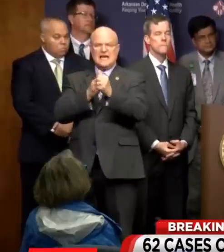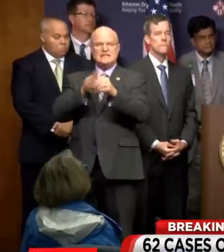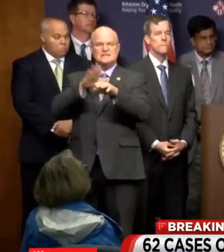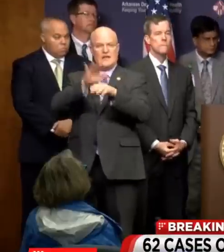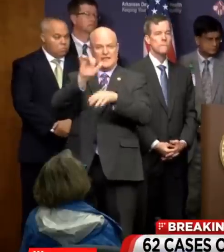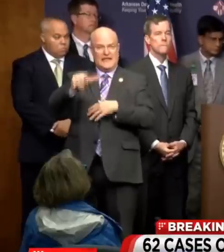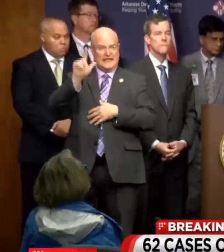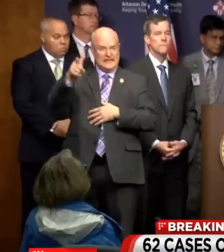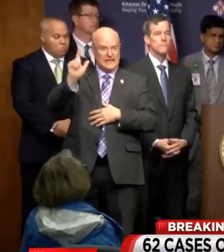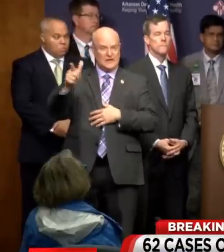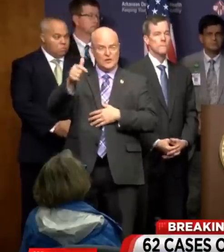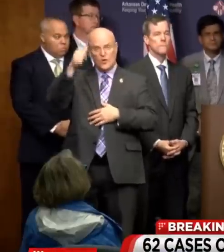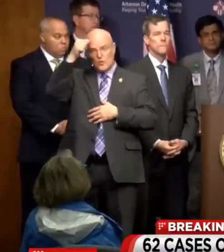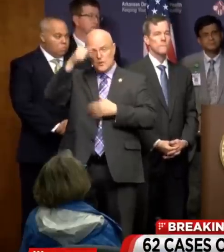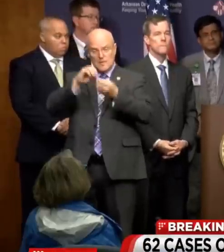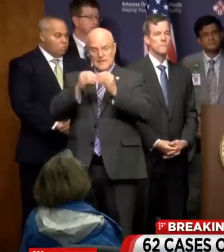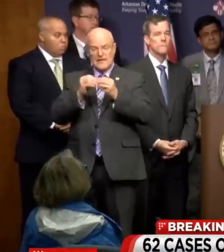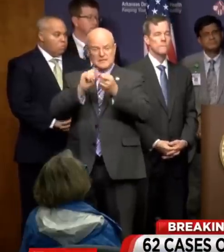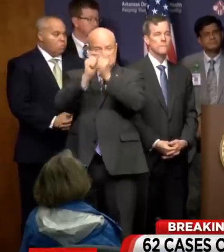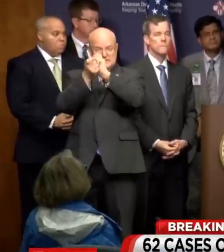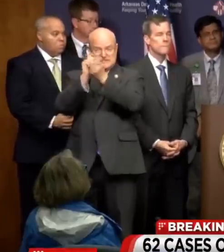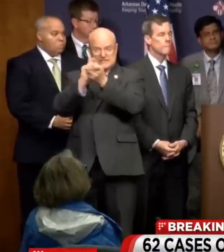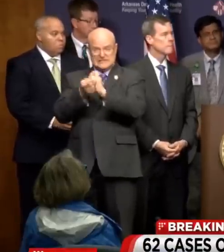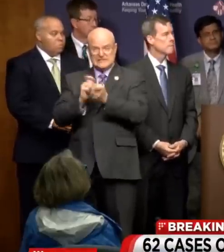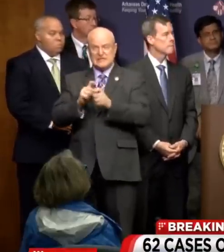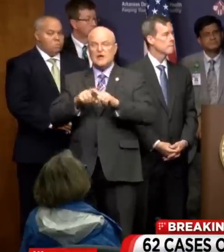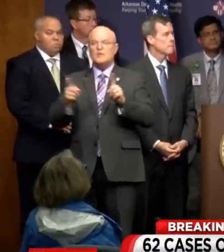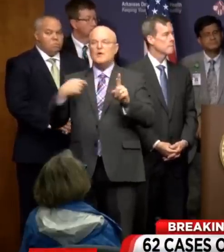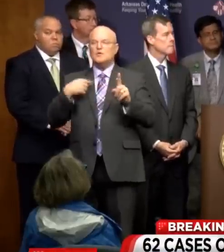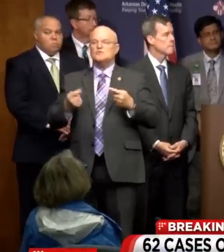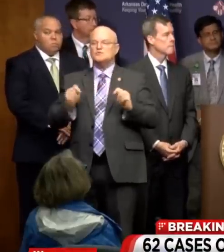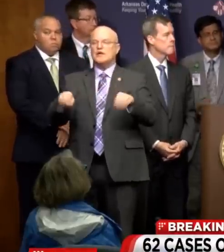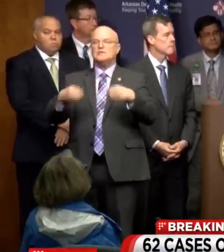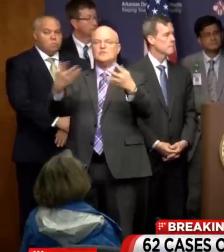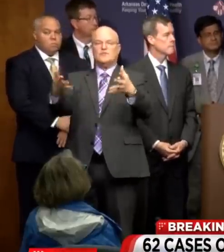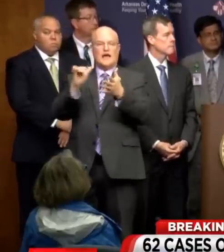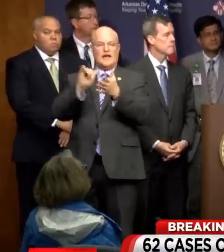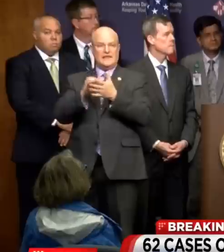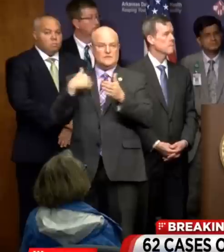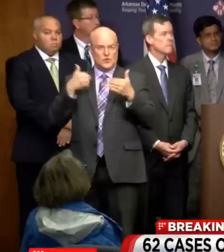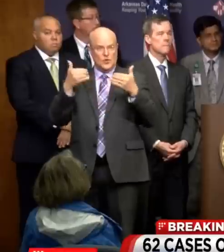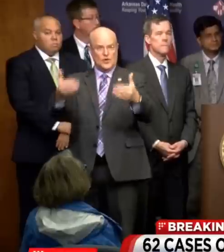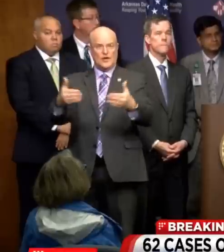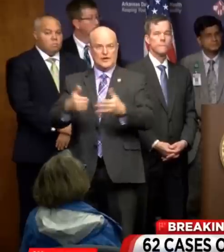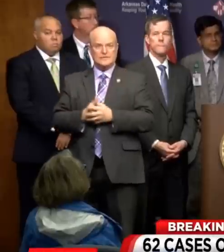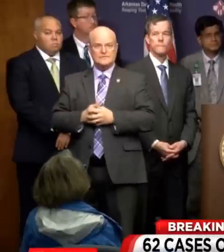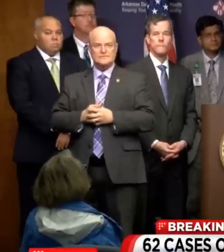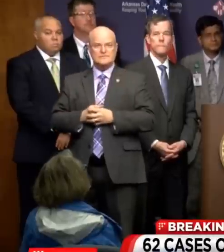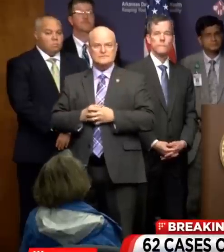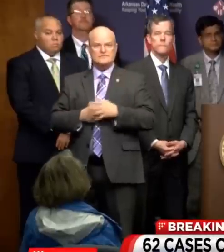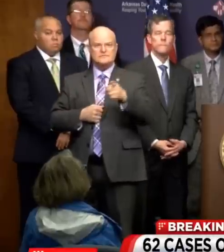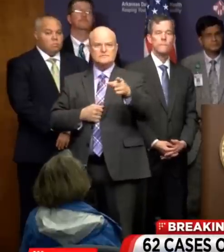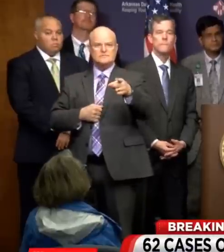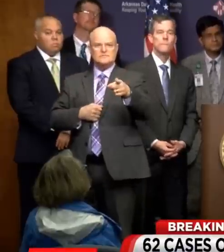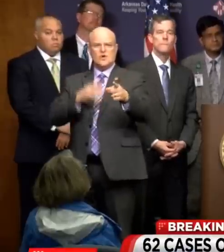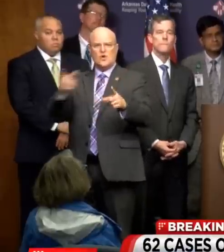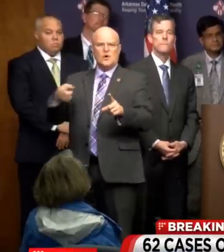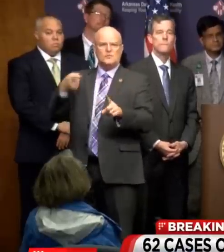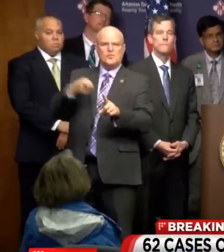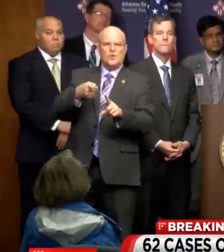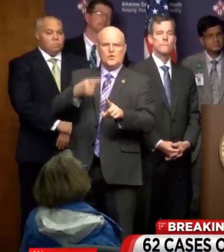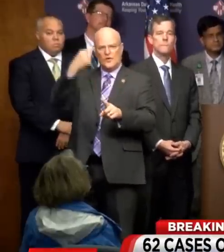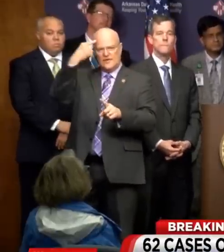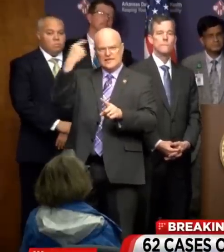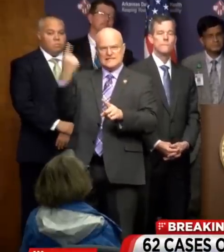on that. Remember, these numbers change, but we'll try and provide that as we go along. What will be the point that we